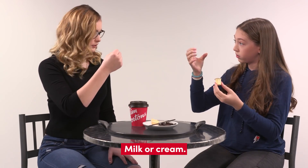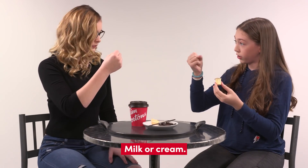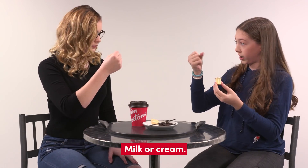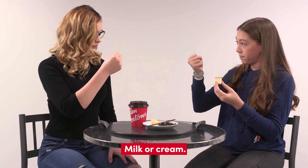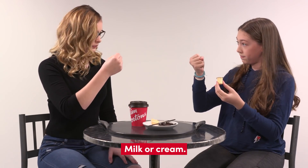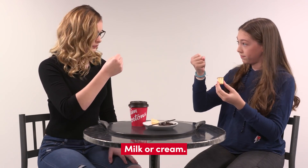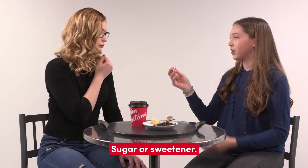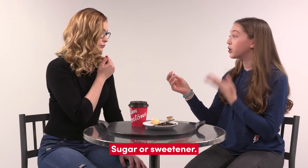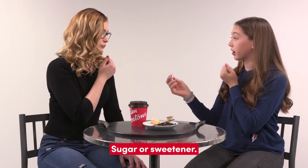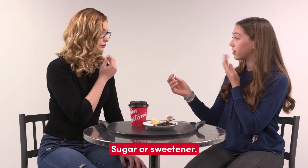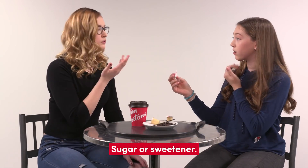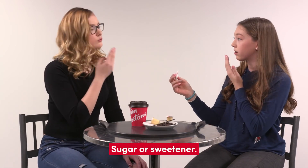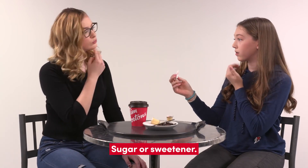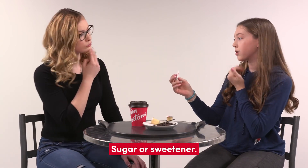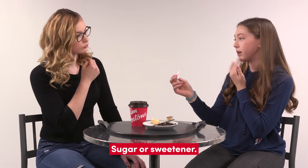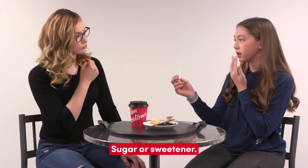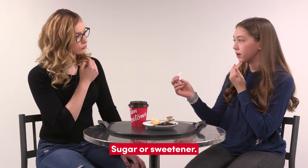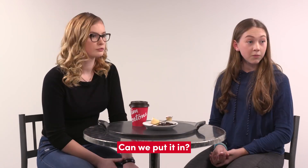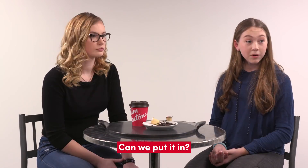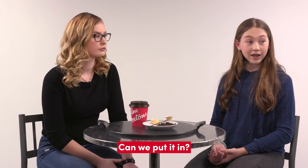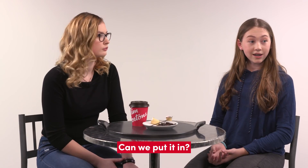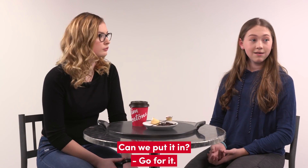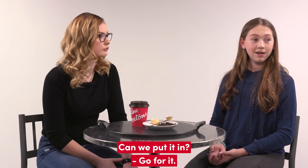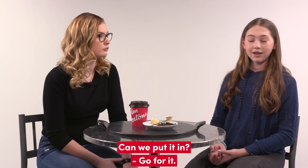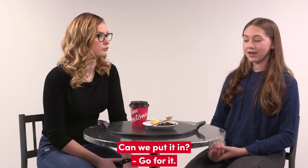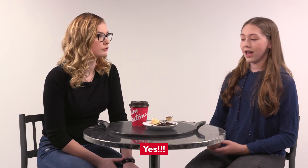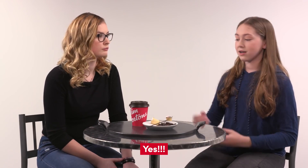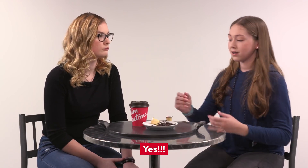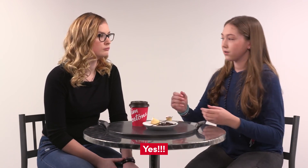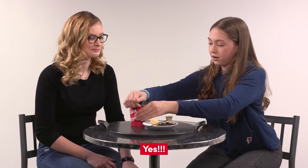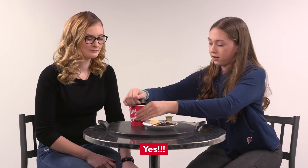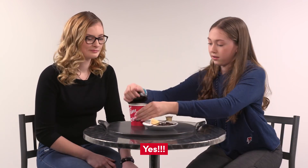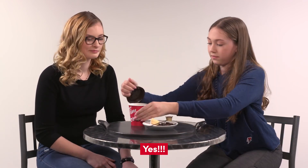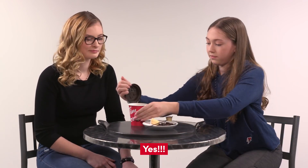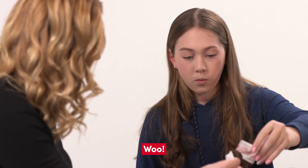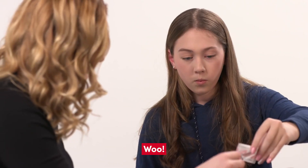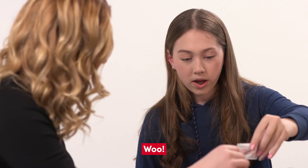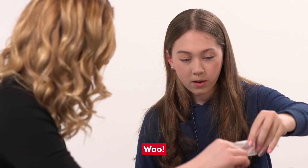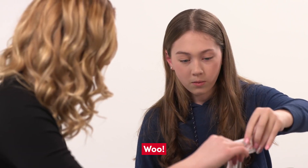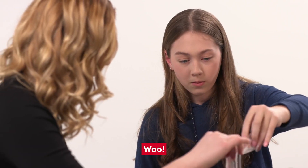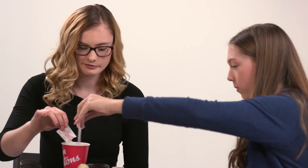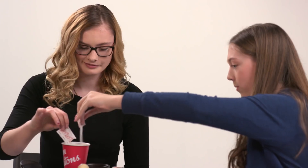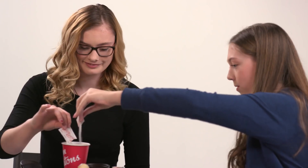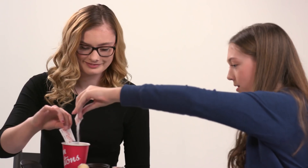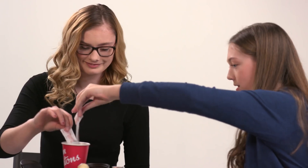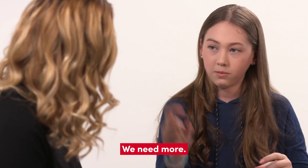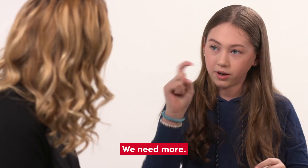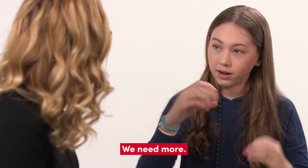or cream, sugar or sweetener. Can we put it in? Go for it. Yes. Woo. We need